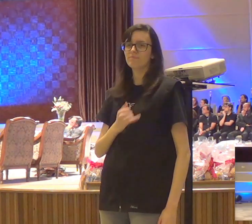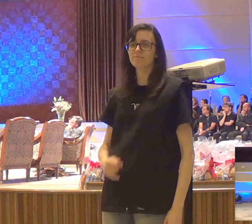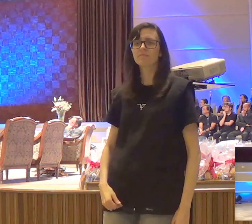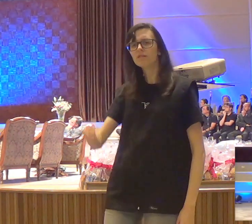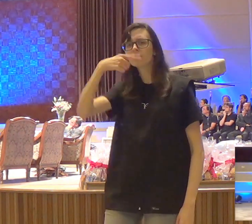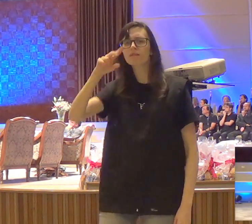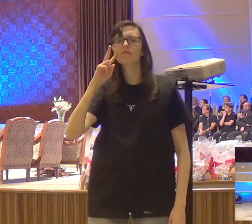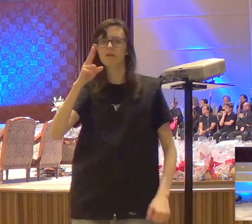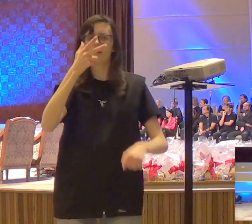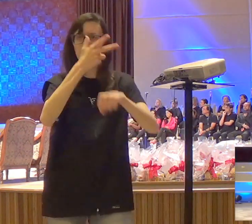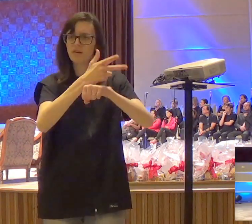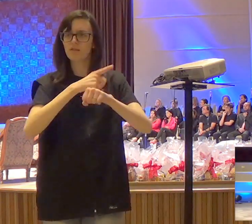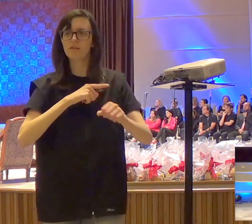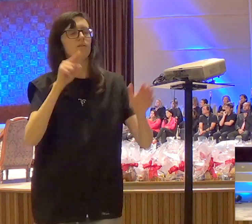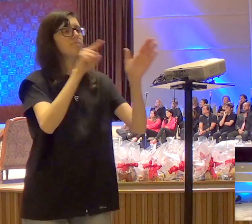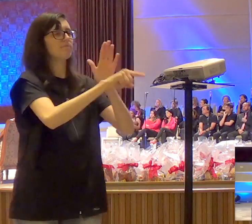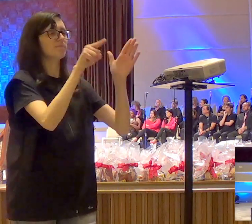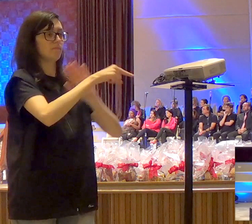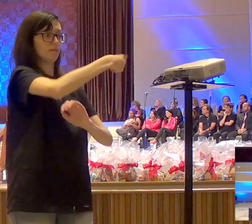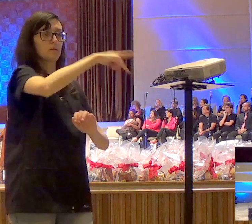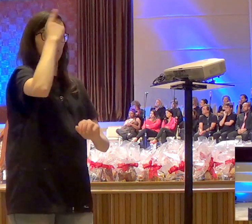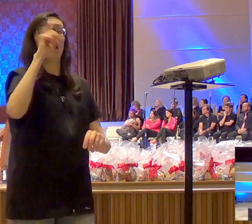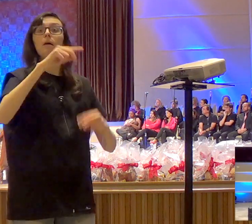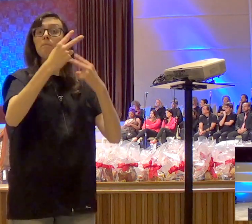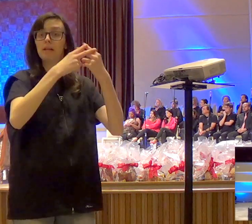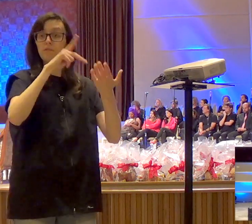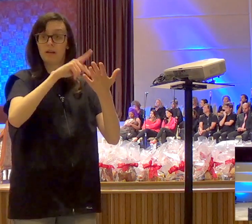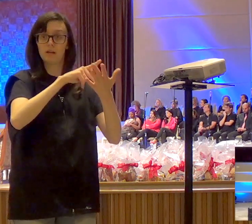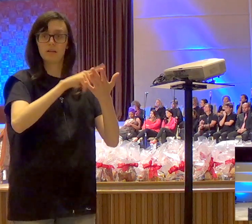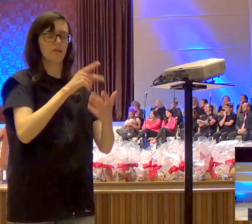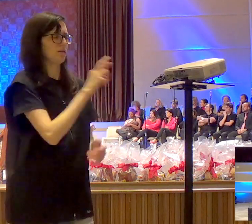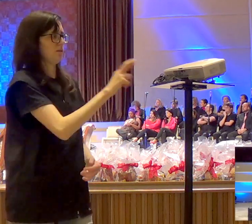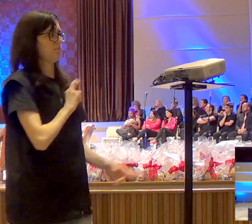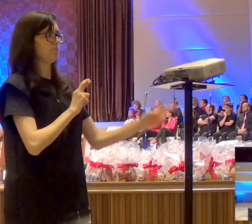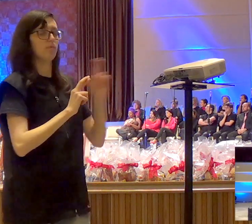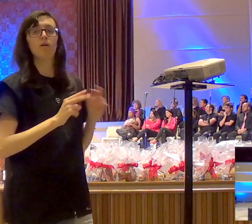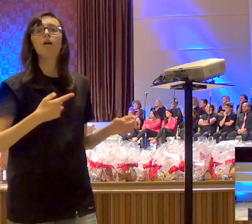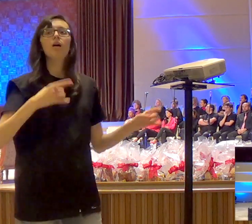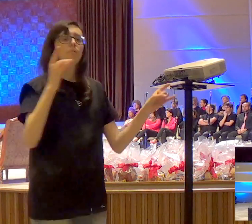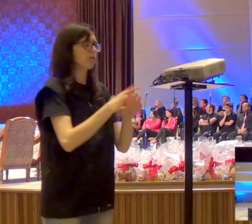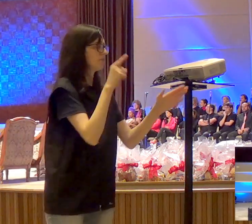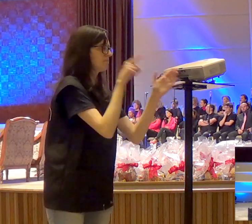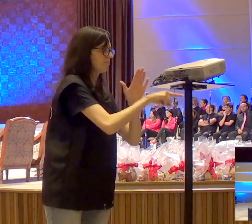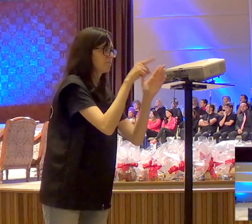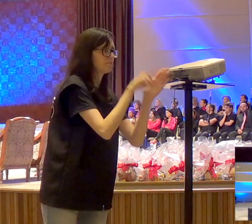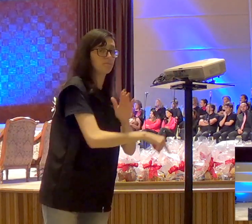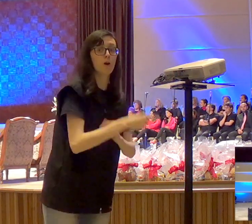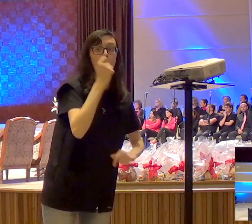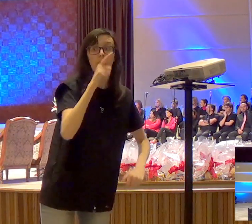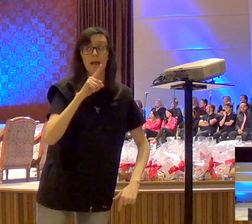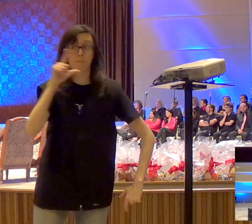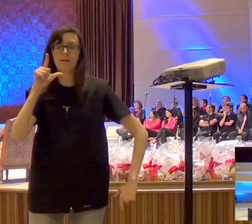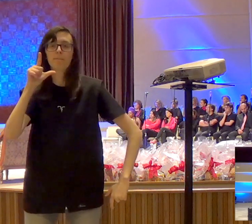So when we were leaving the prison, I asked them, is there anything else that you want me to know? E quando a gente estava saindo da prisão, ela perguntou para os